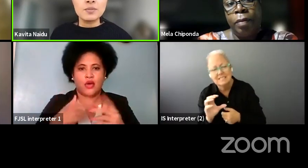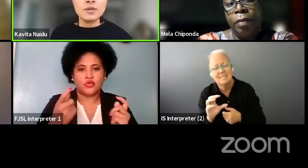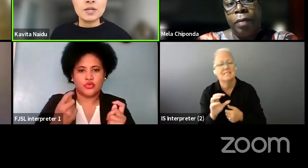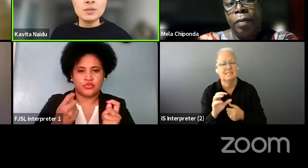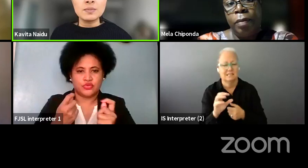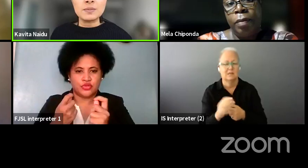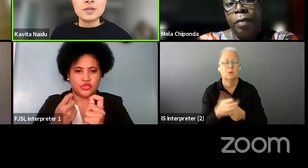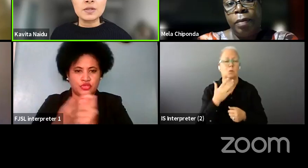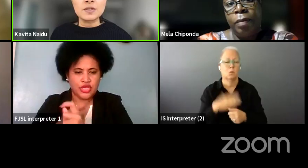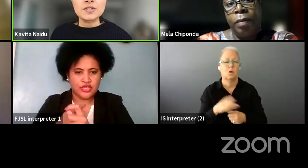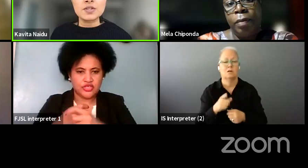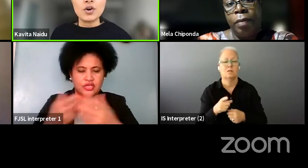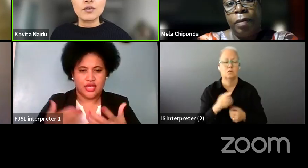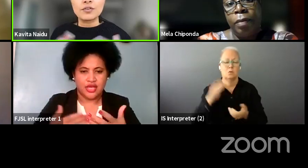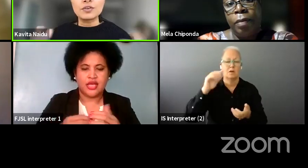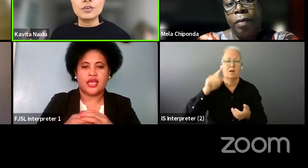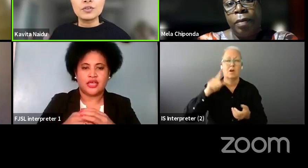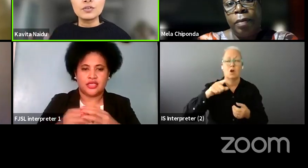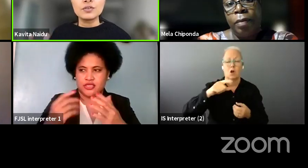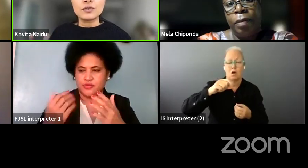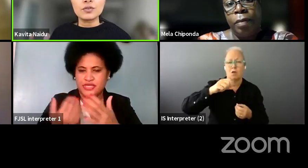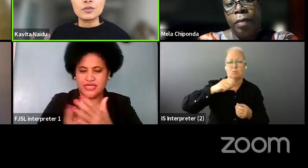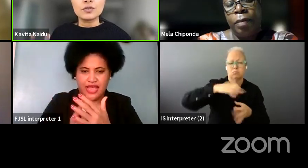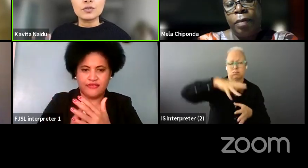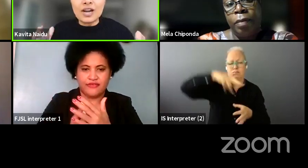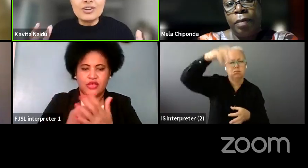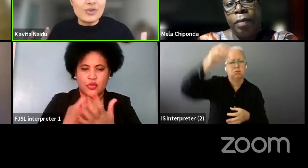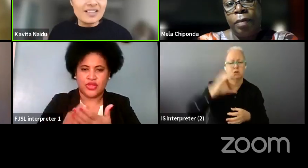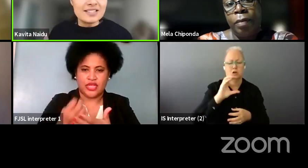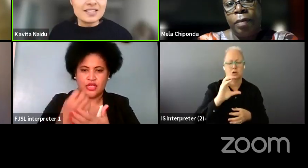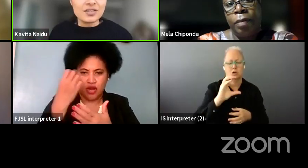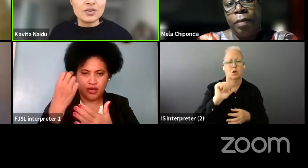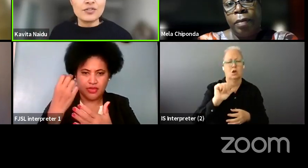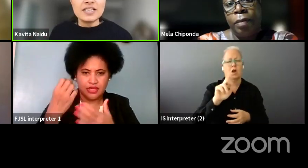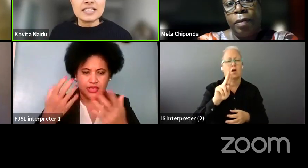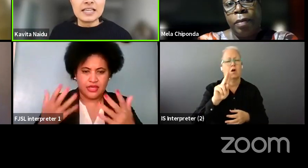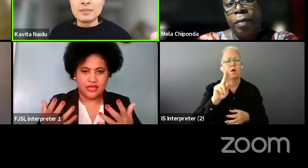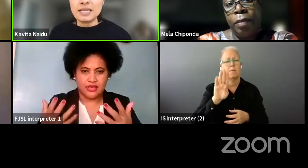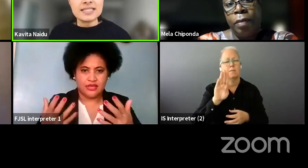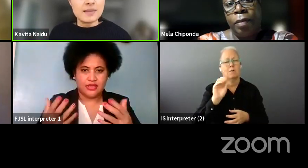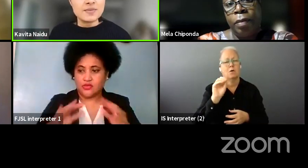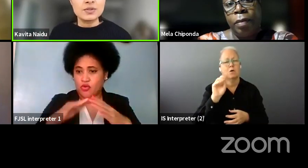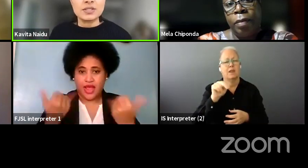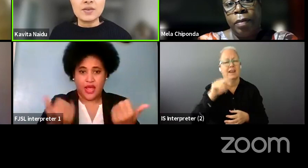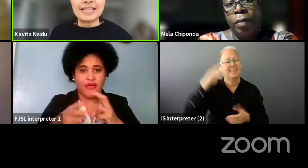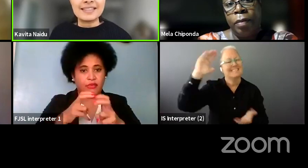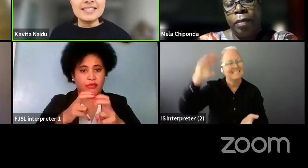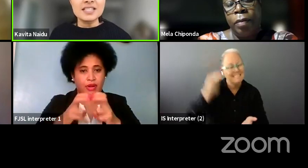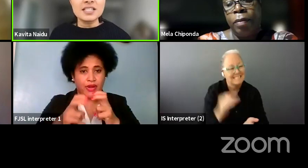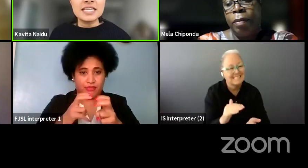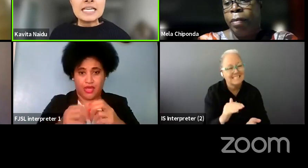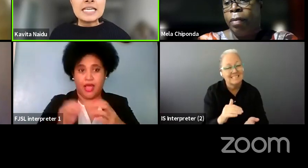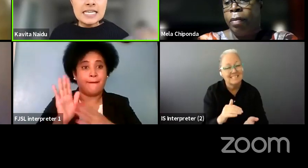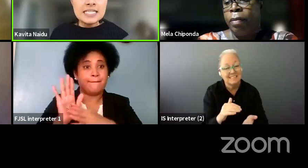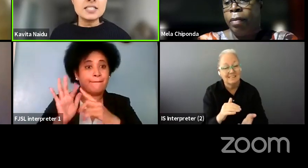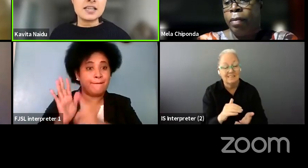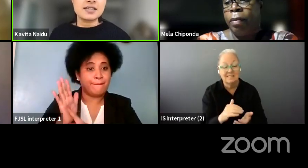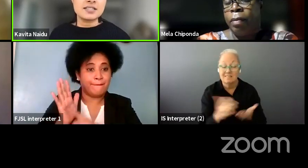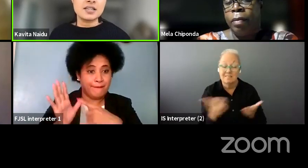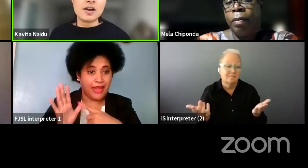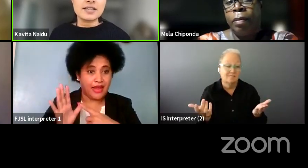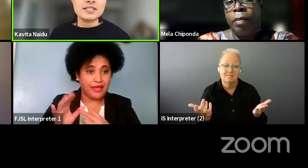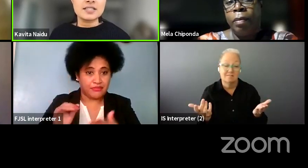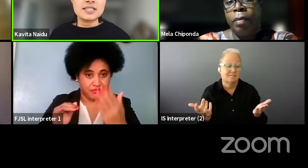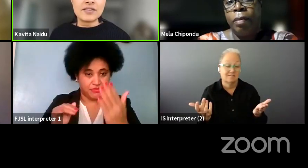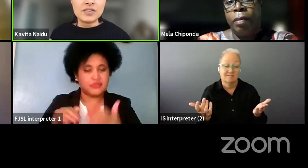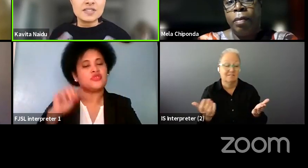low carbon economy because of, you know, the current crisis that they're facing? And Mela is absolutely right. These are